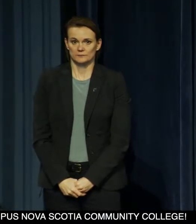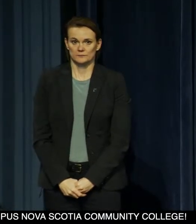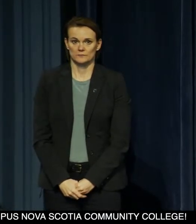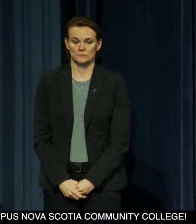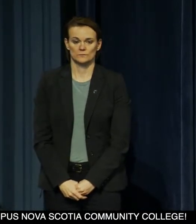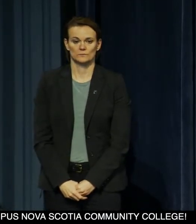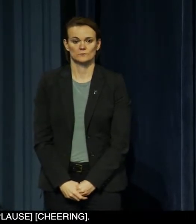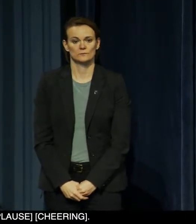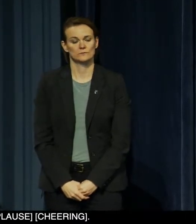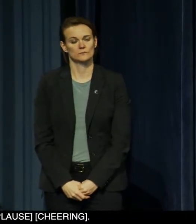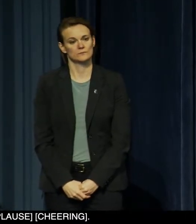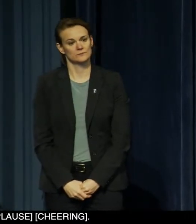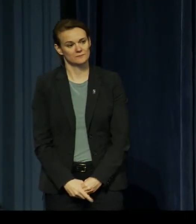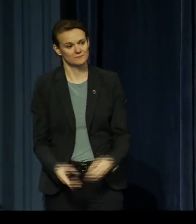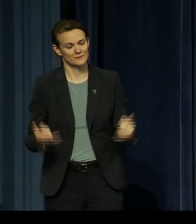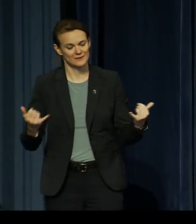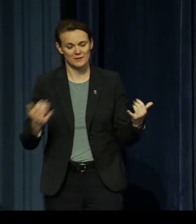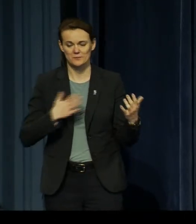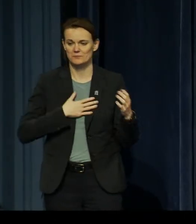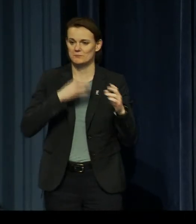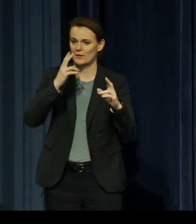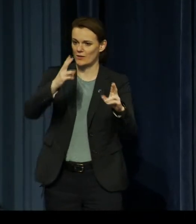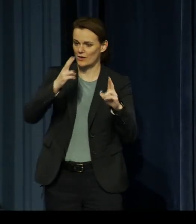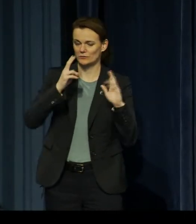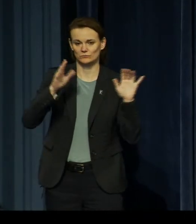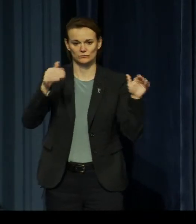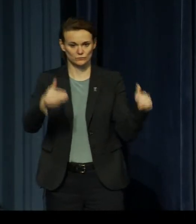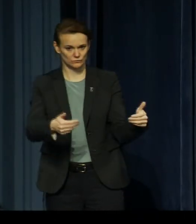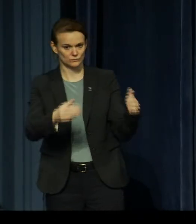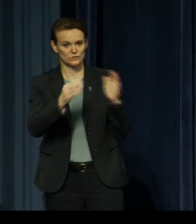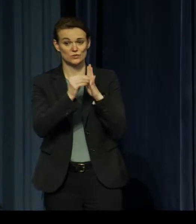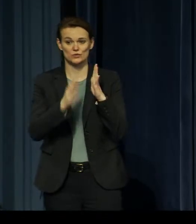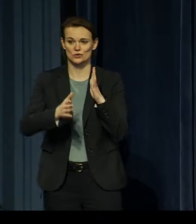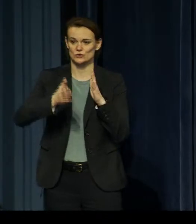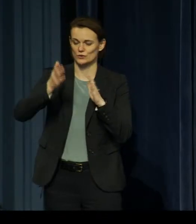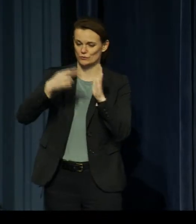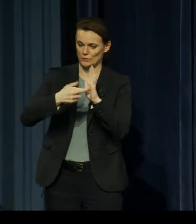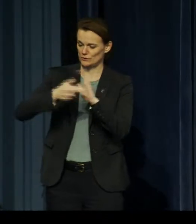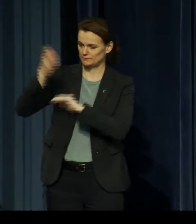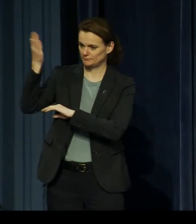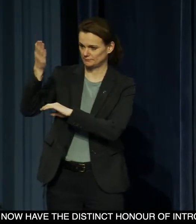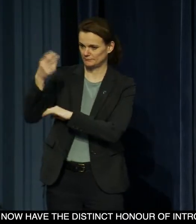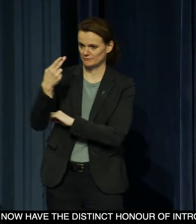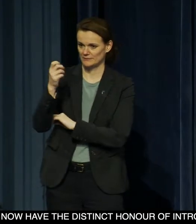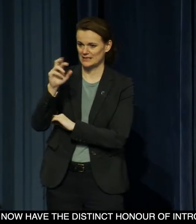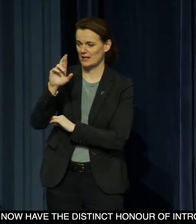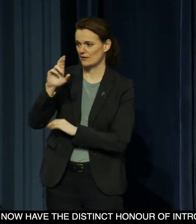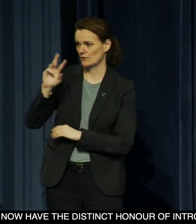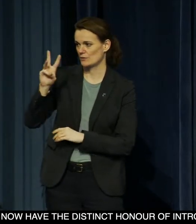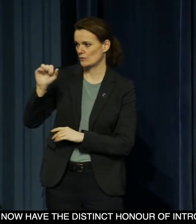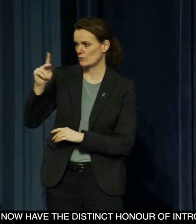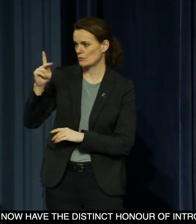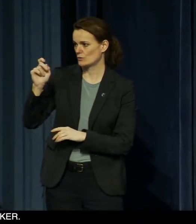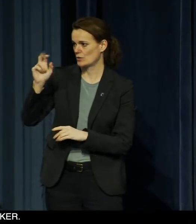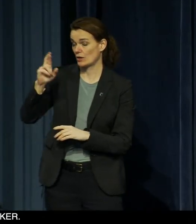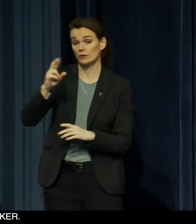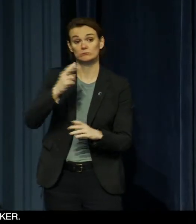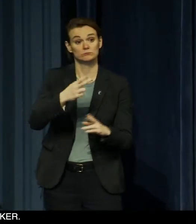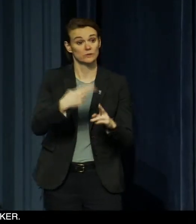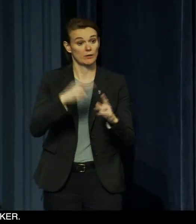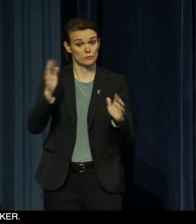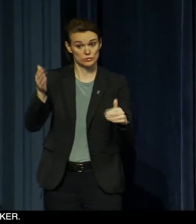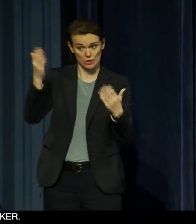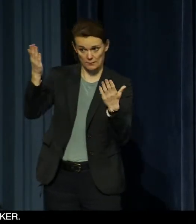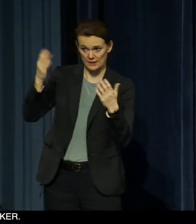I now have the distinct honor of introducing this year's valedictorian, Heather Walker. Heather Walker was nominated this year